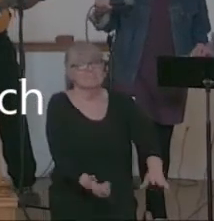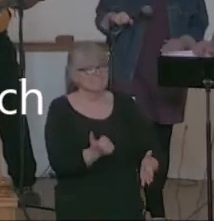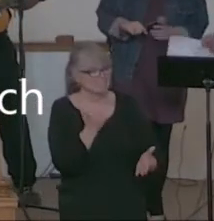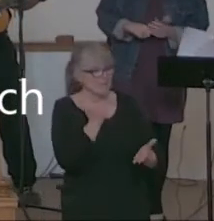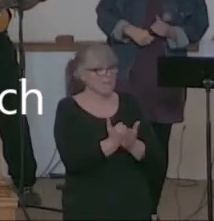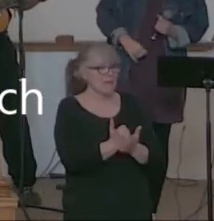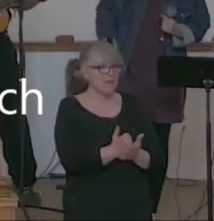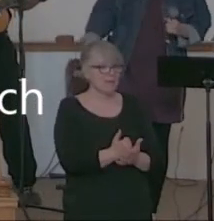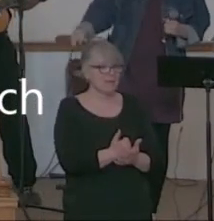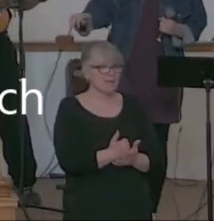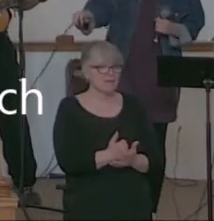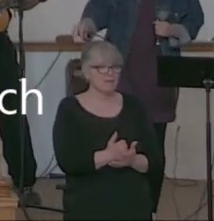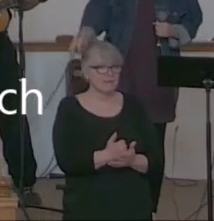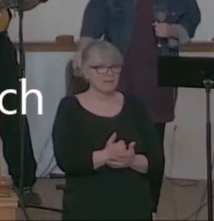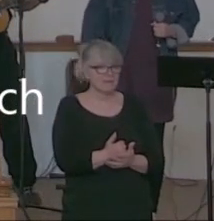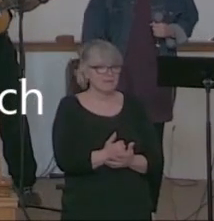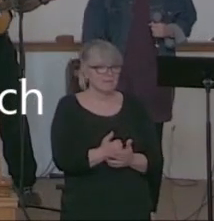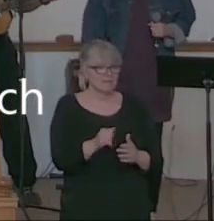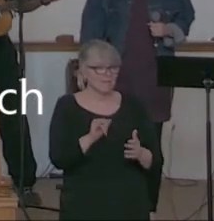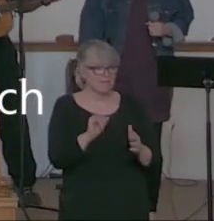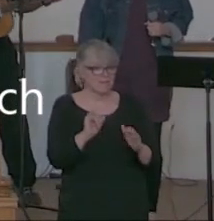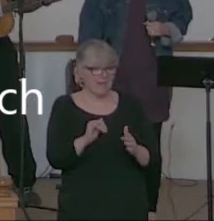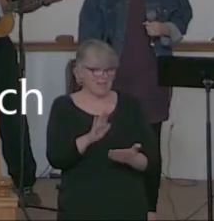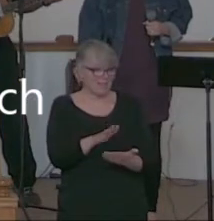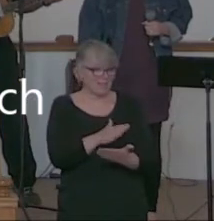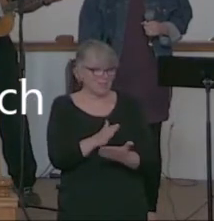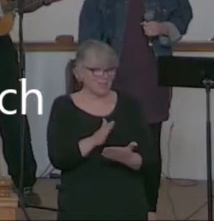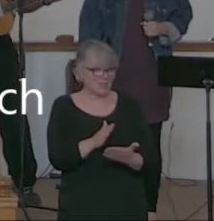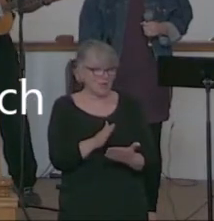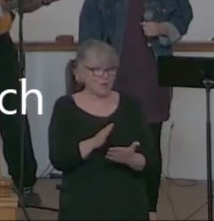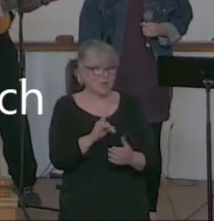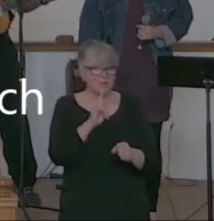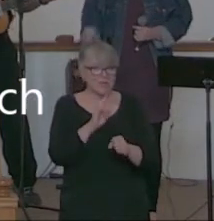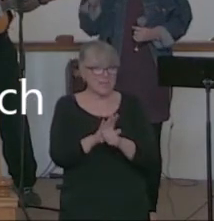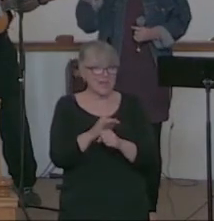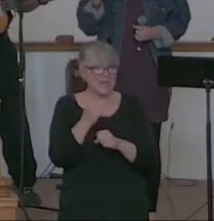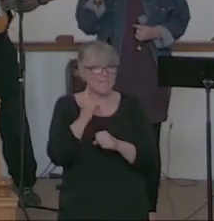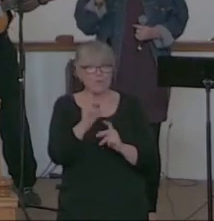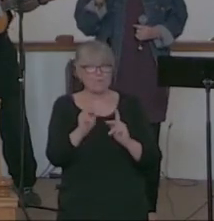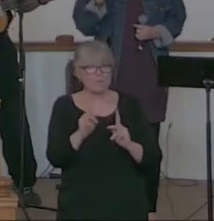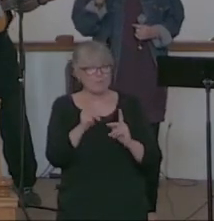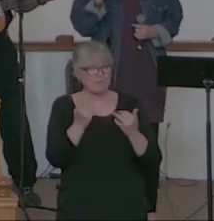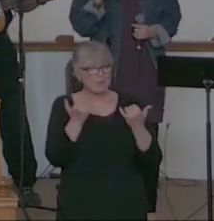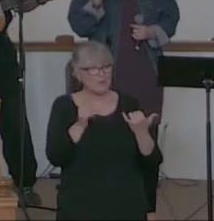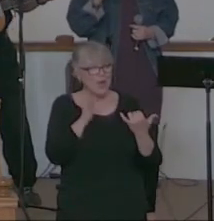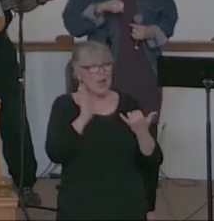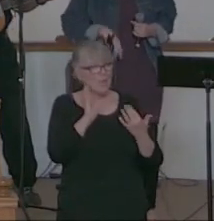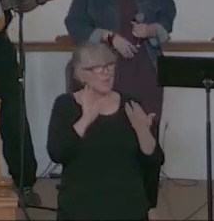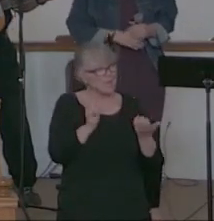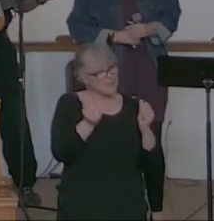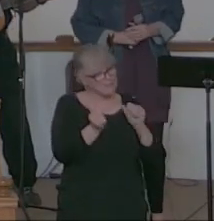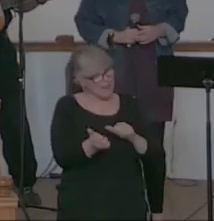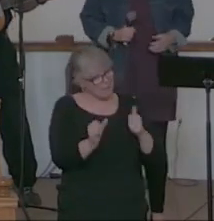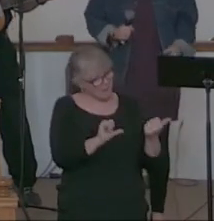amen. And from my heart, I'd like to just dedicate, that song was for the people getting baptized too. Woo!